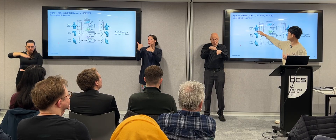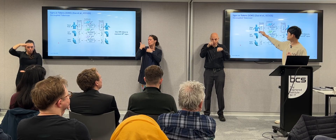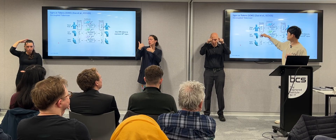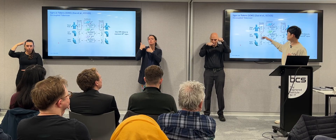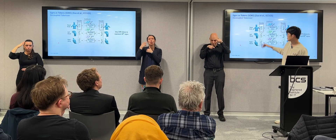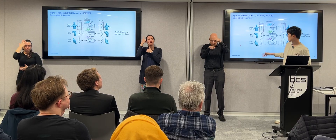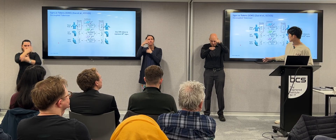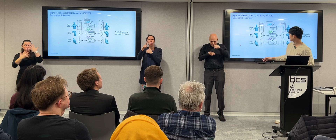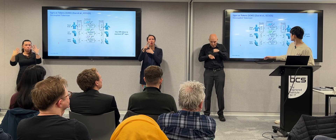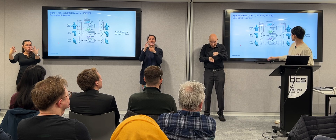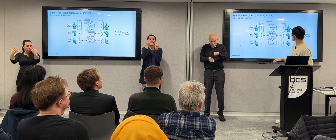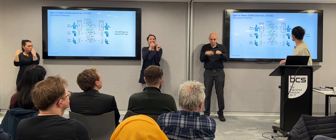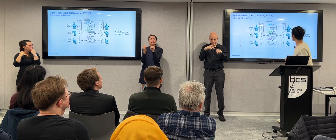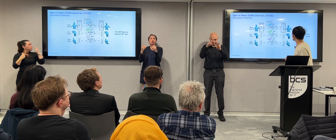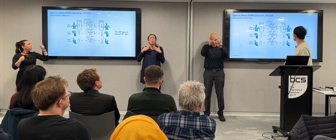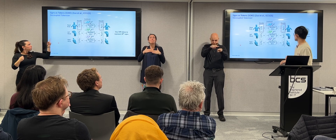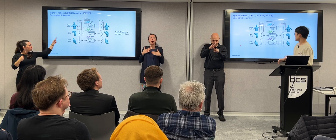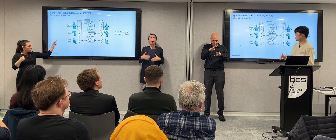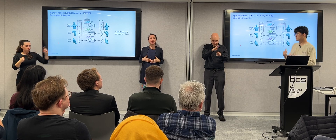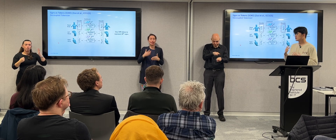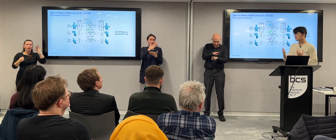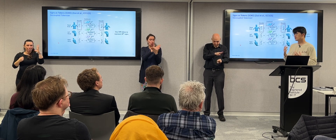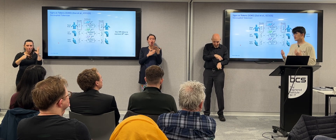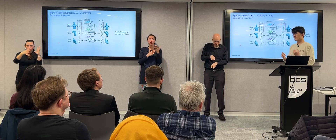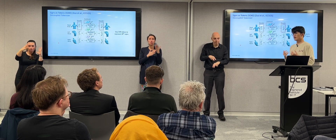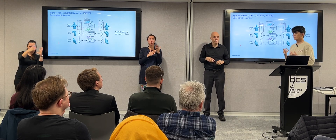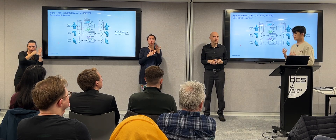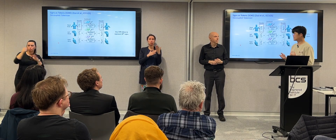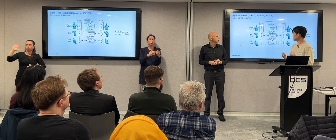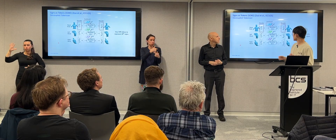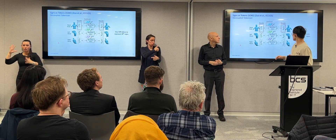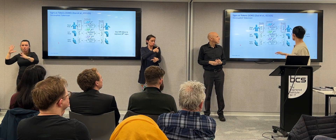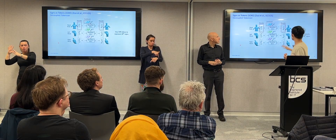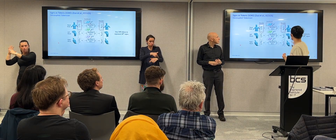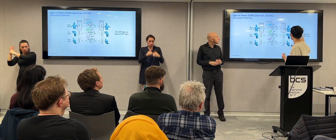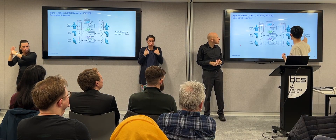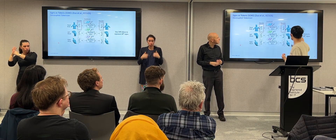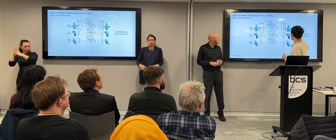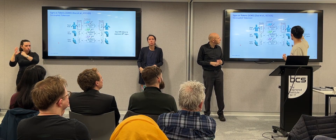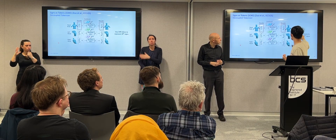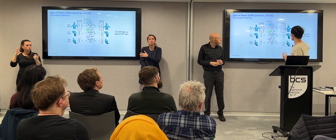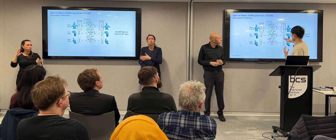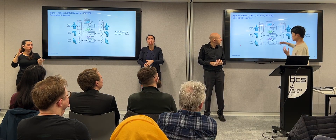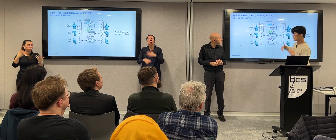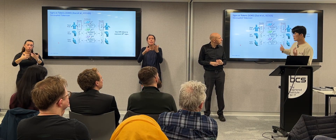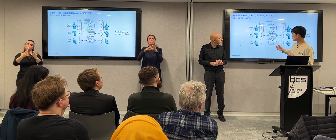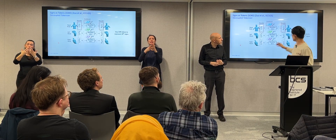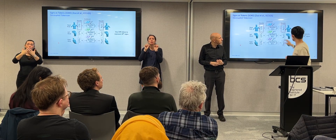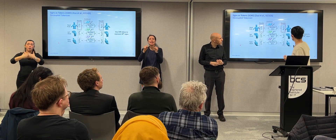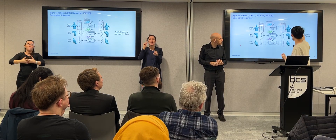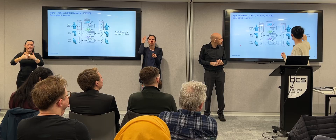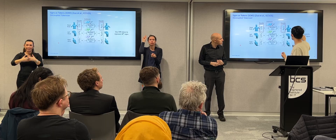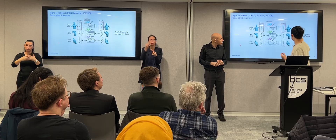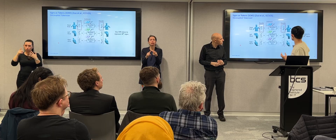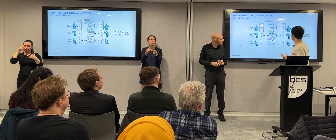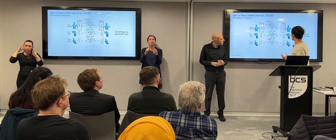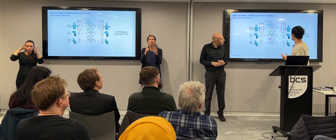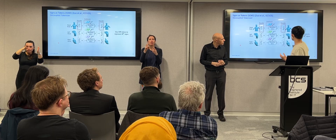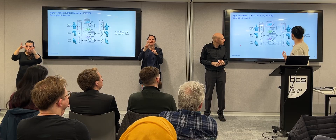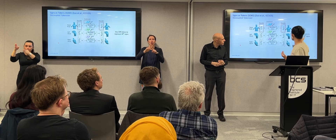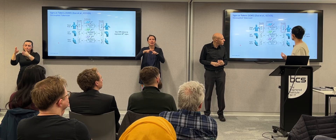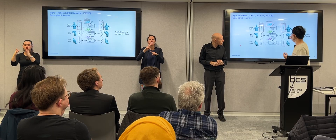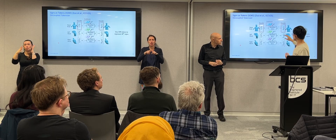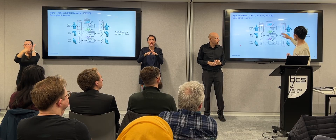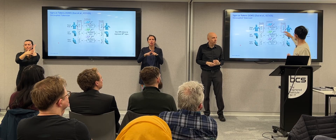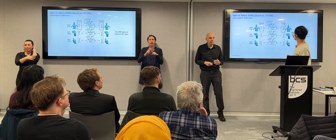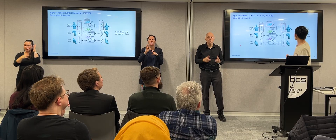an individual body part. In this way, we can significantly reduce the vocabulary of signs. So